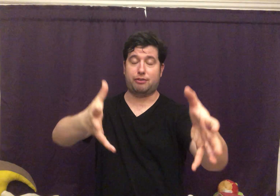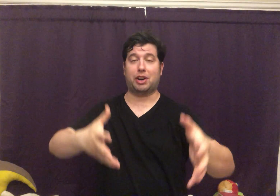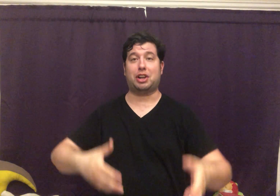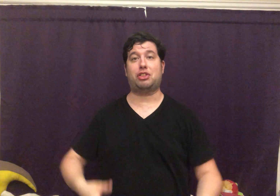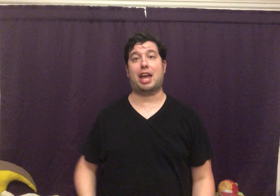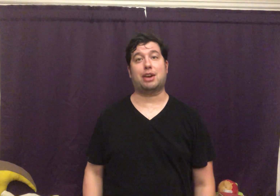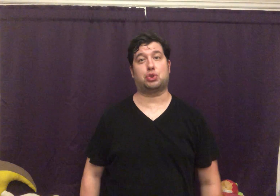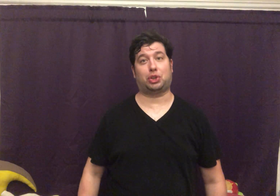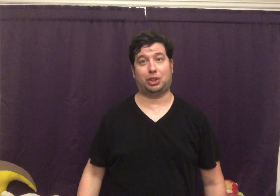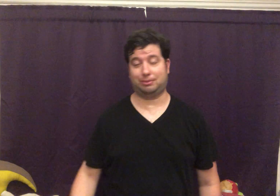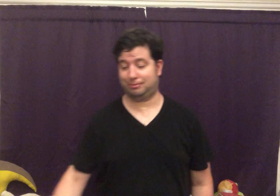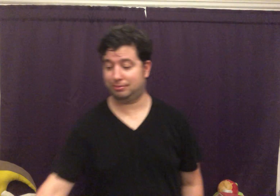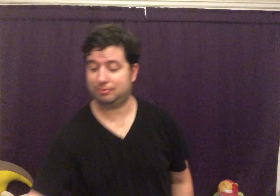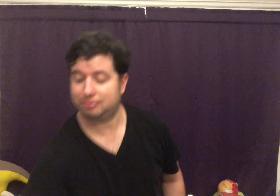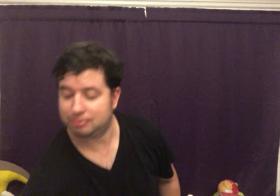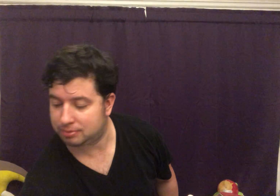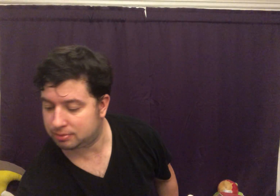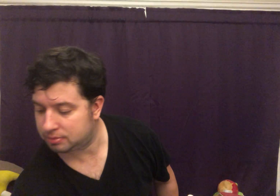Very theatrical.